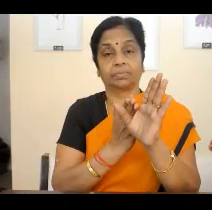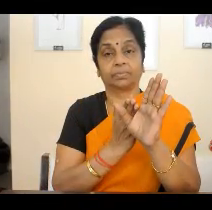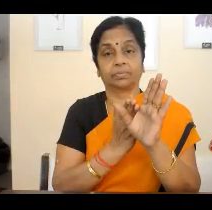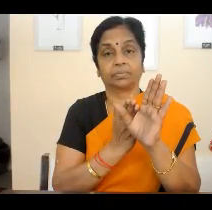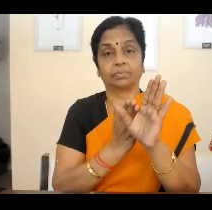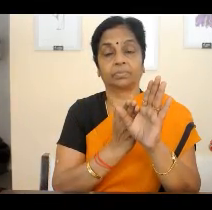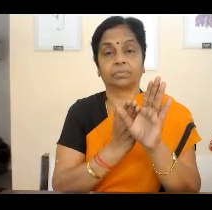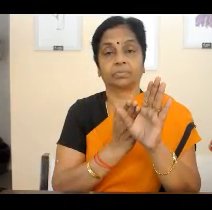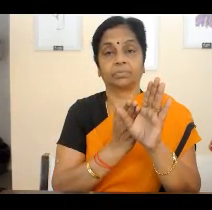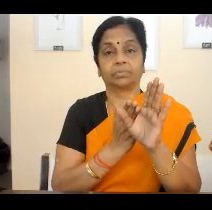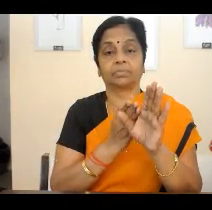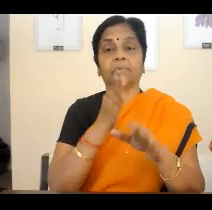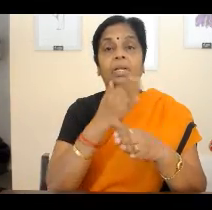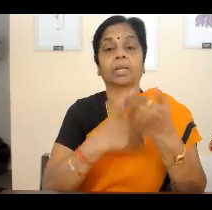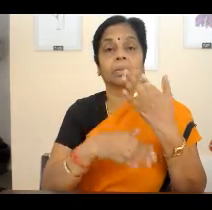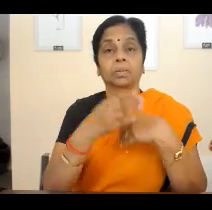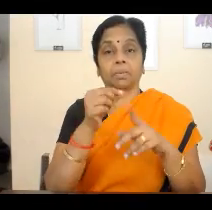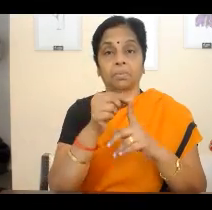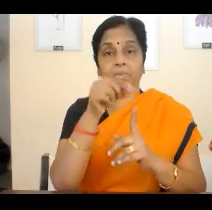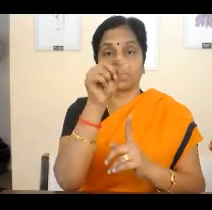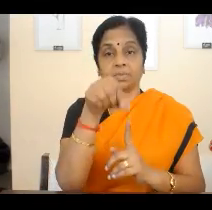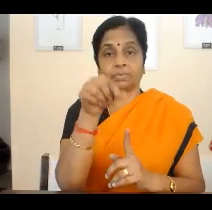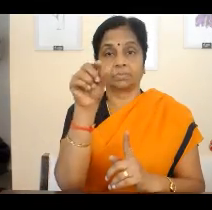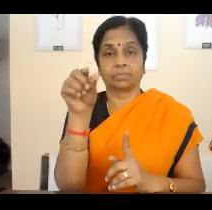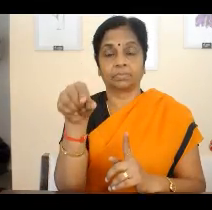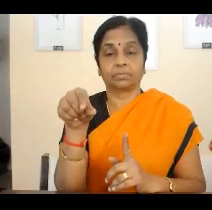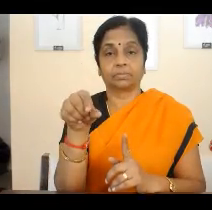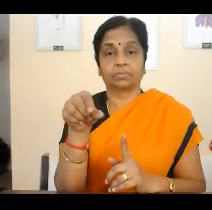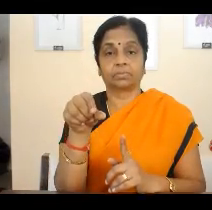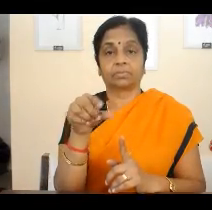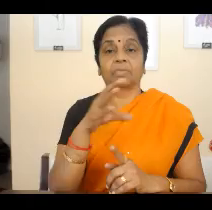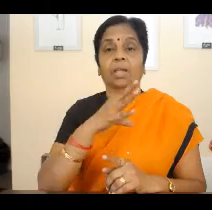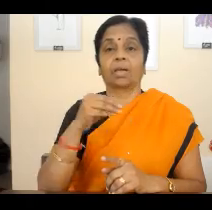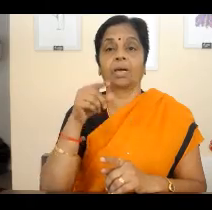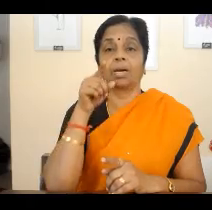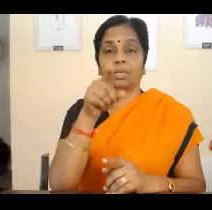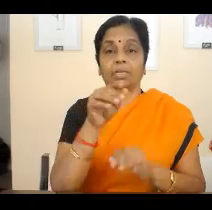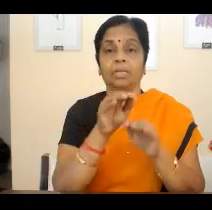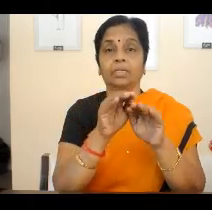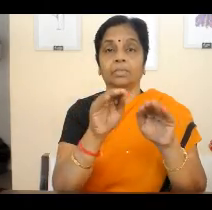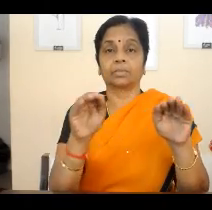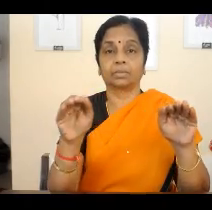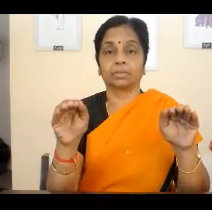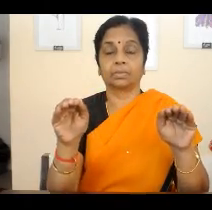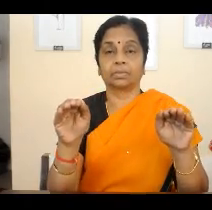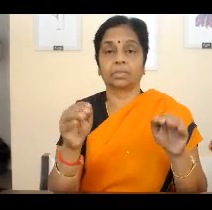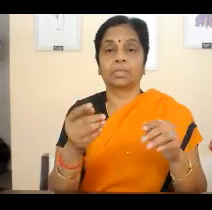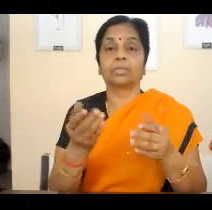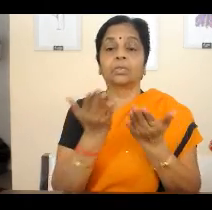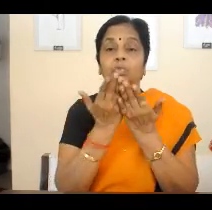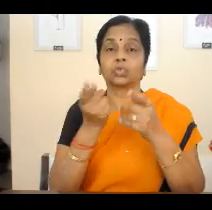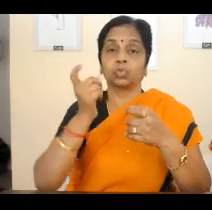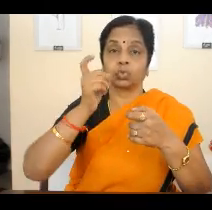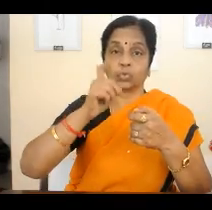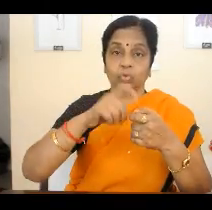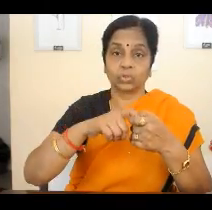for disabled persons and their children for admission in higher